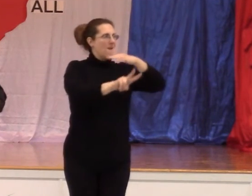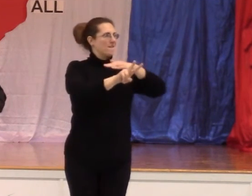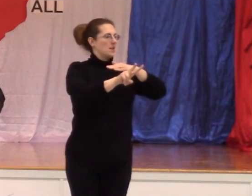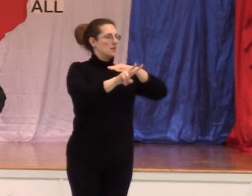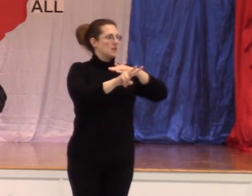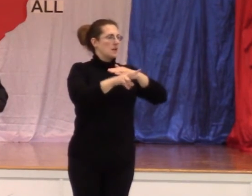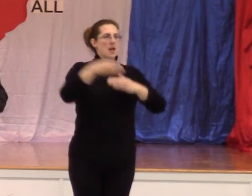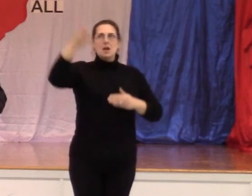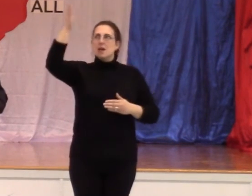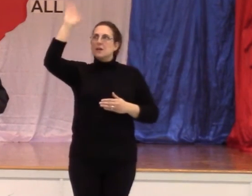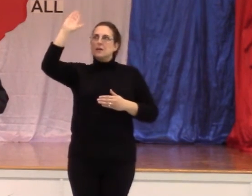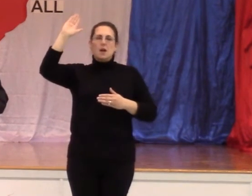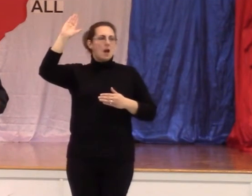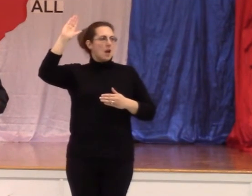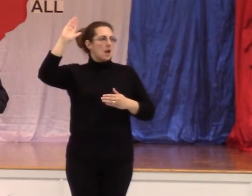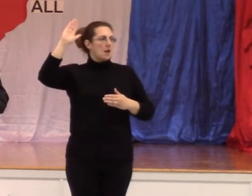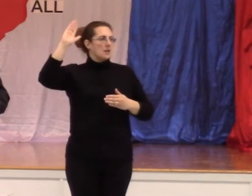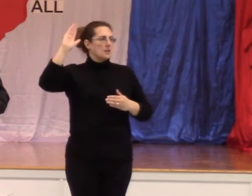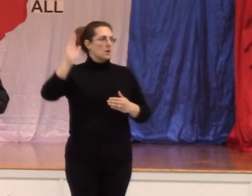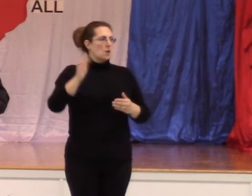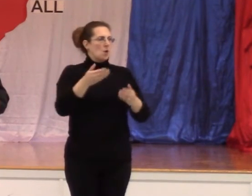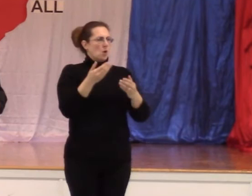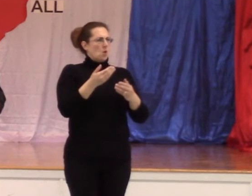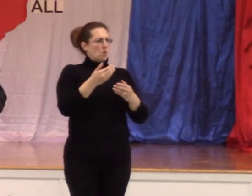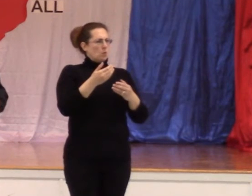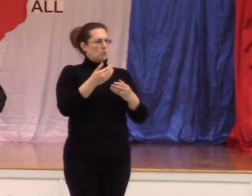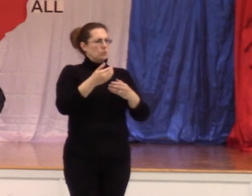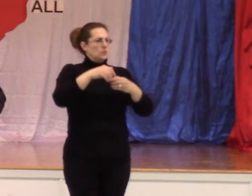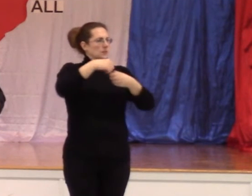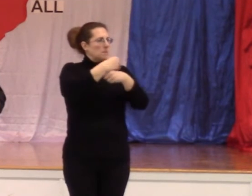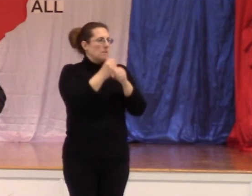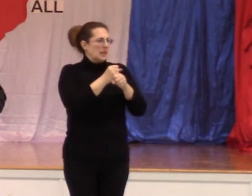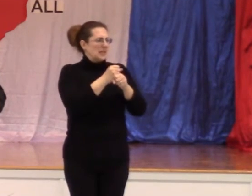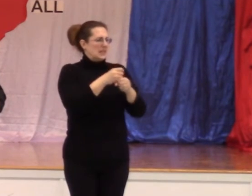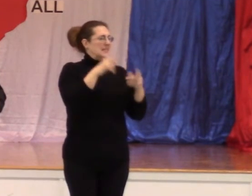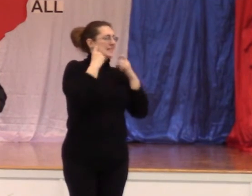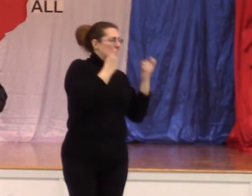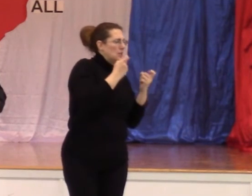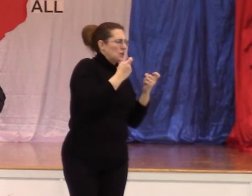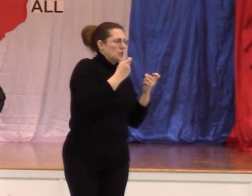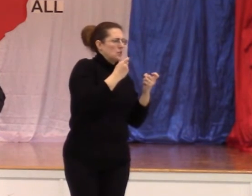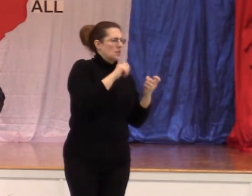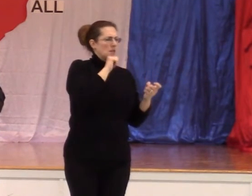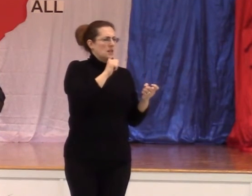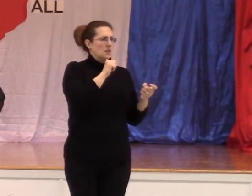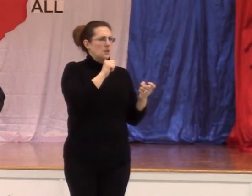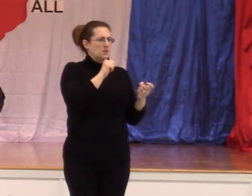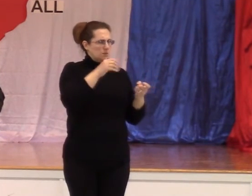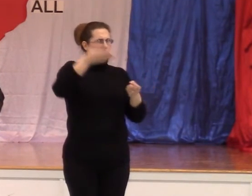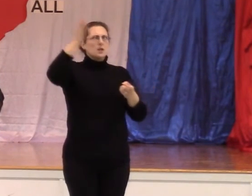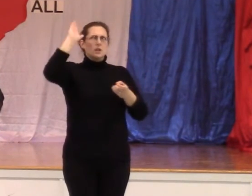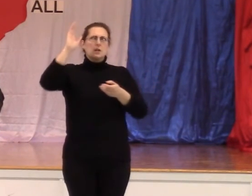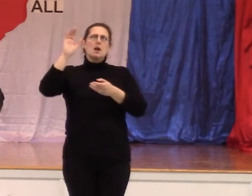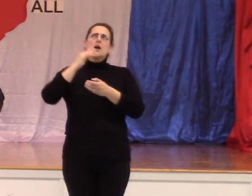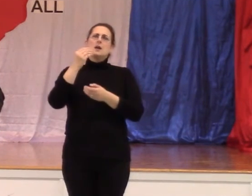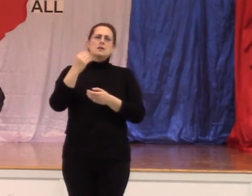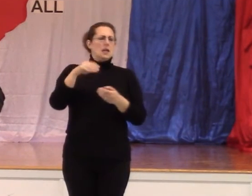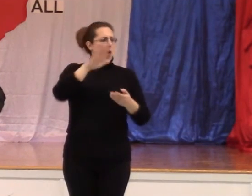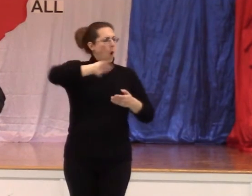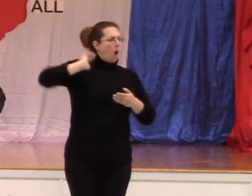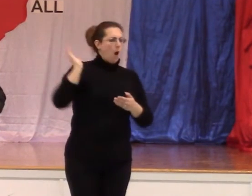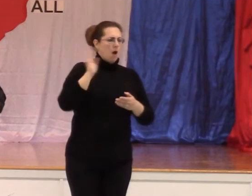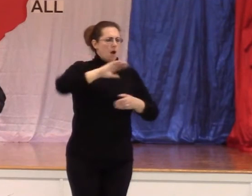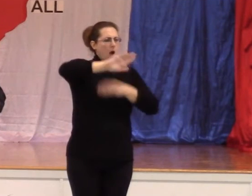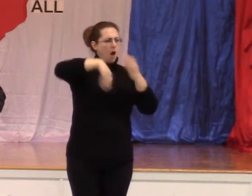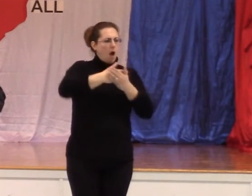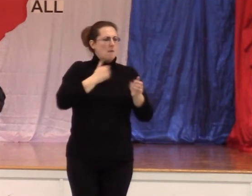and that God would undo the ungodly before his return, and that all of his followers should help. This is